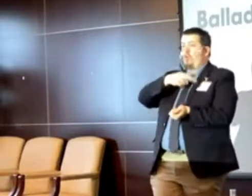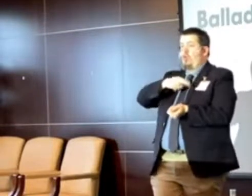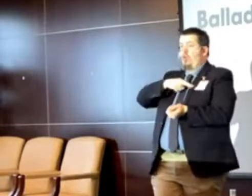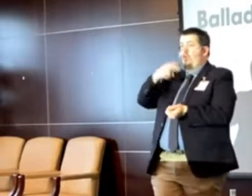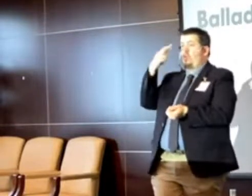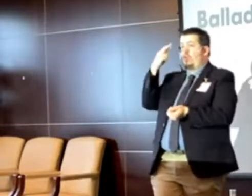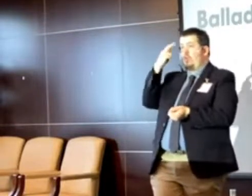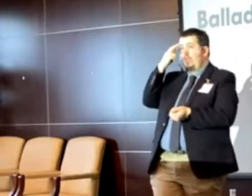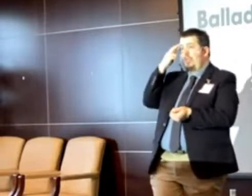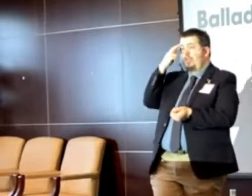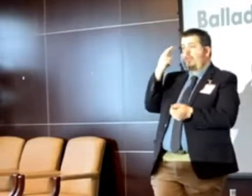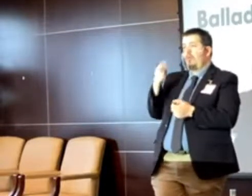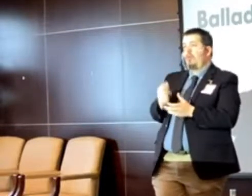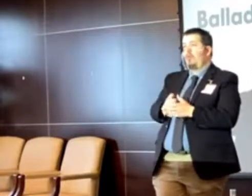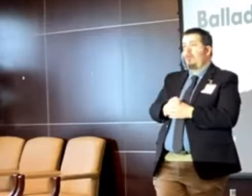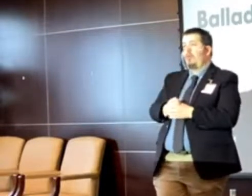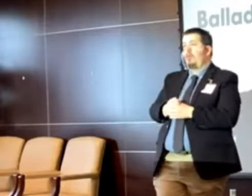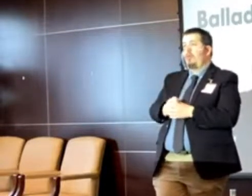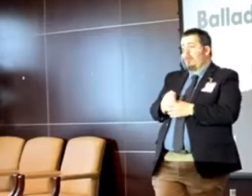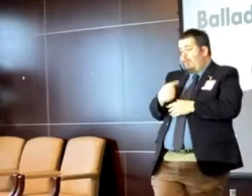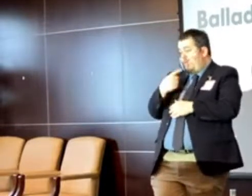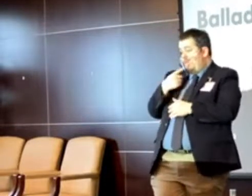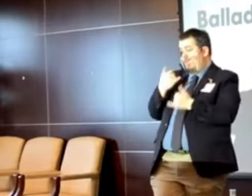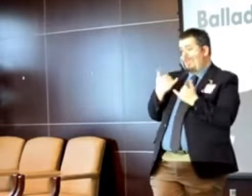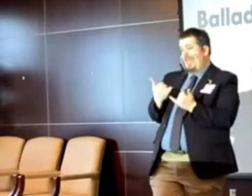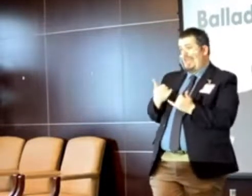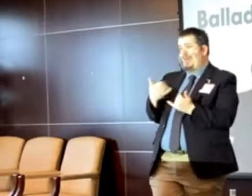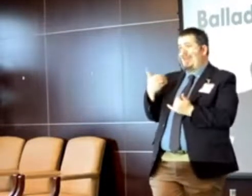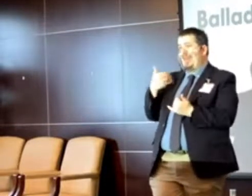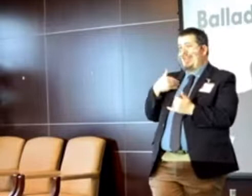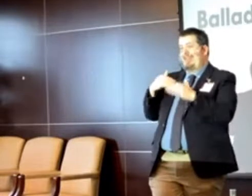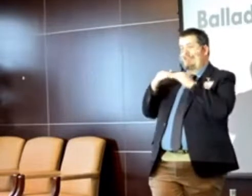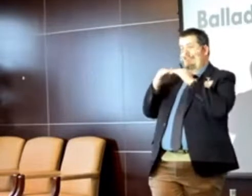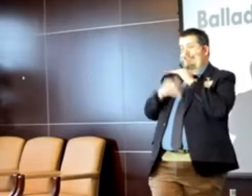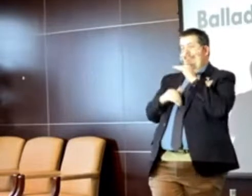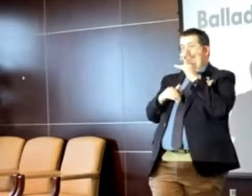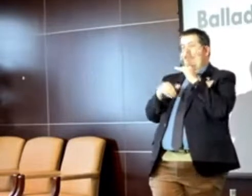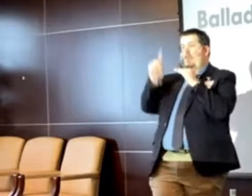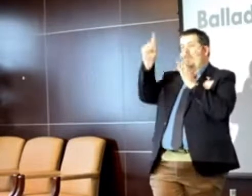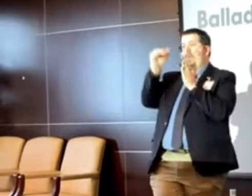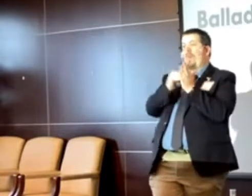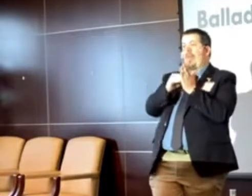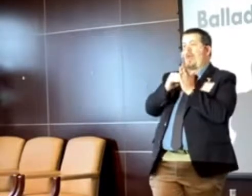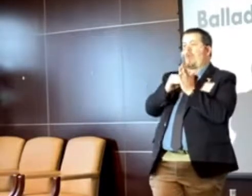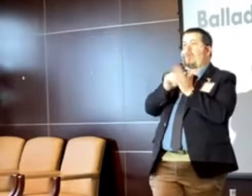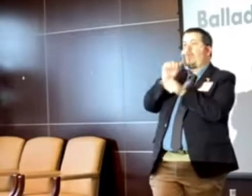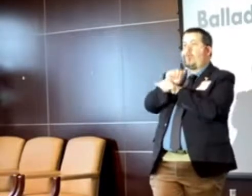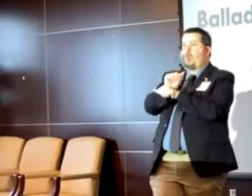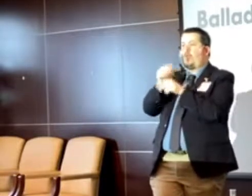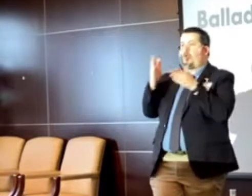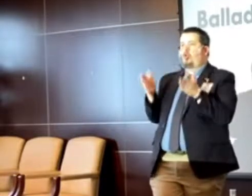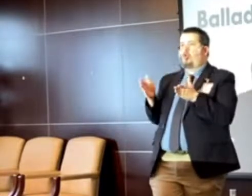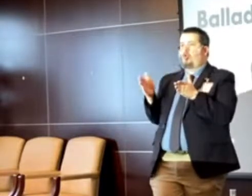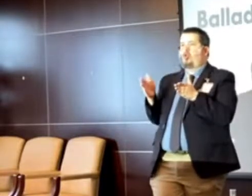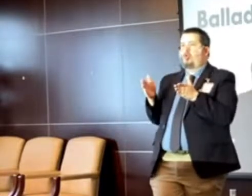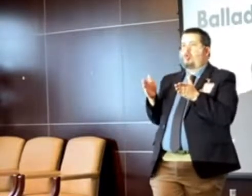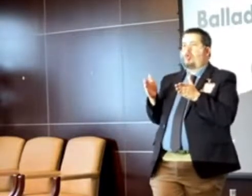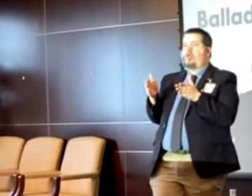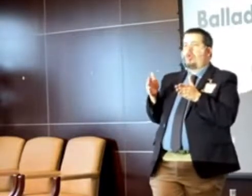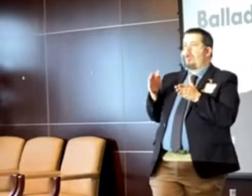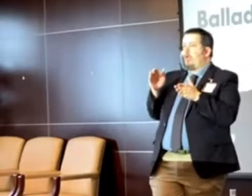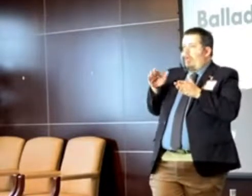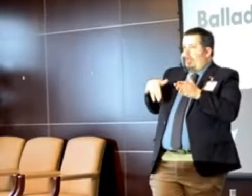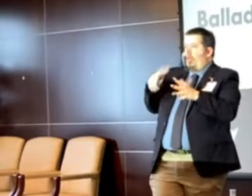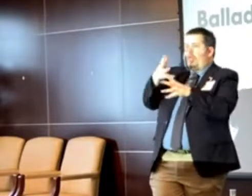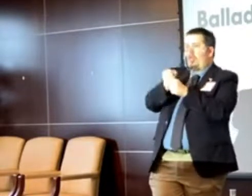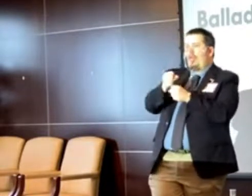reasons. And as it stands today, we have just under 1,000 employees who have not taken